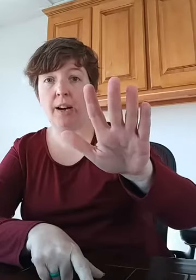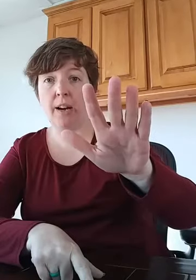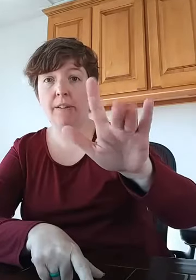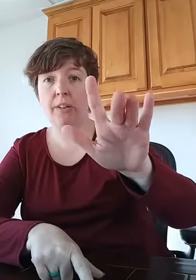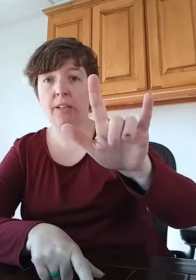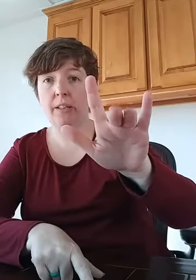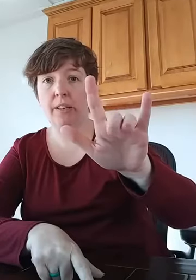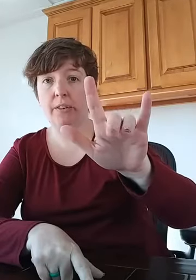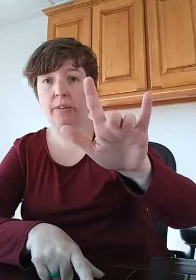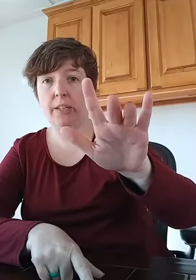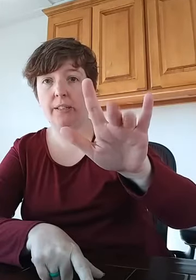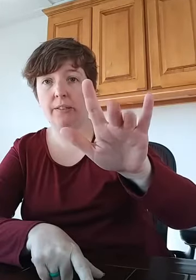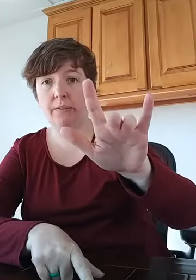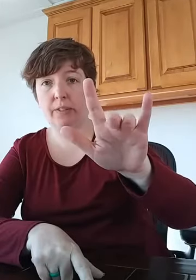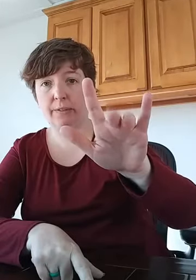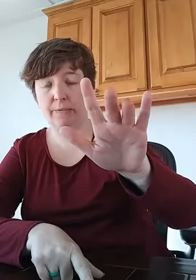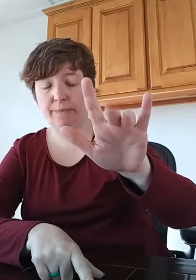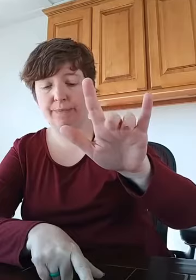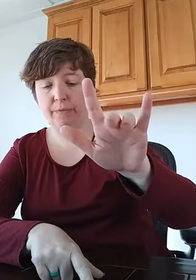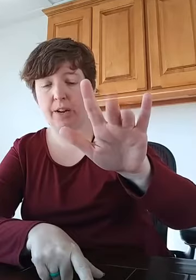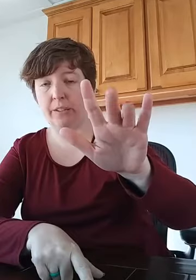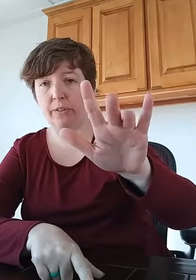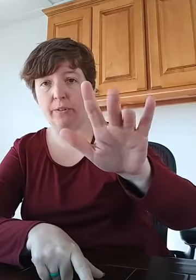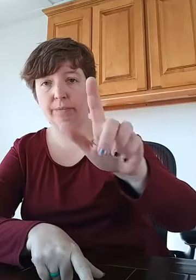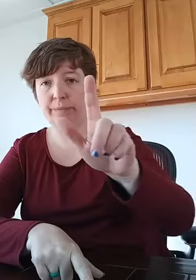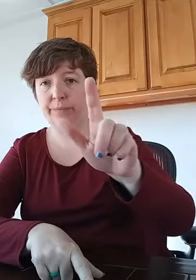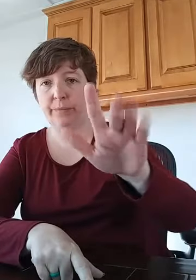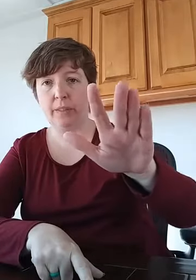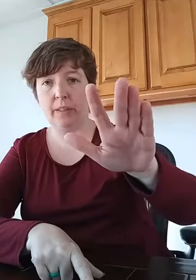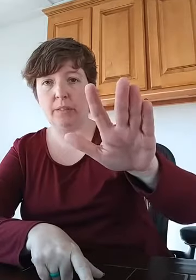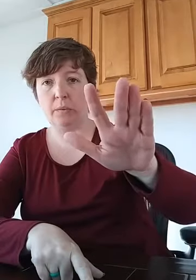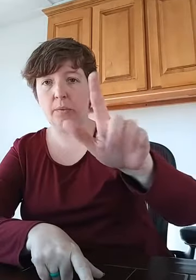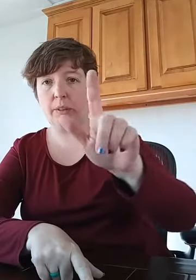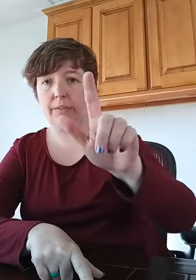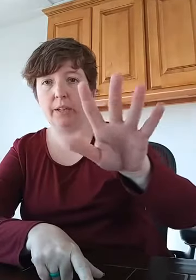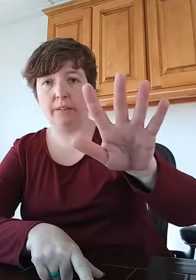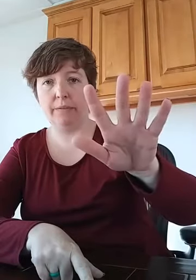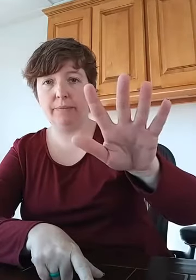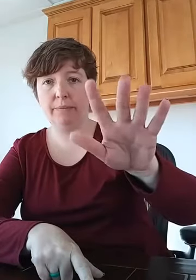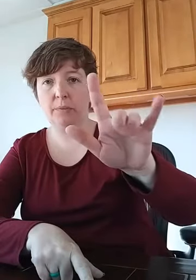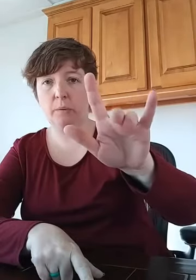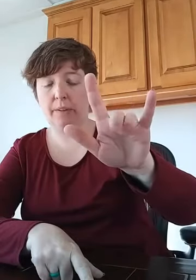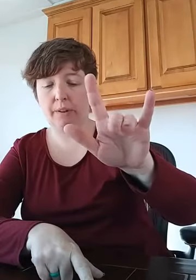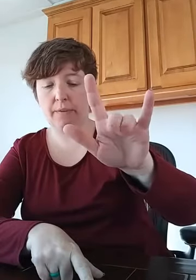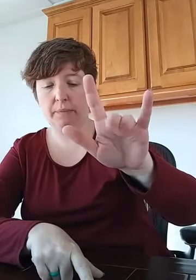25, they do this faster than 25. 25.